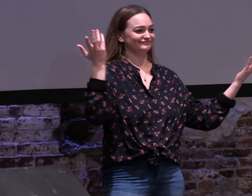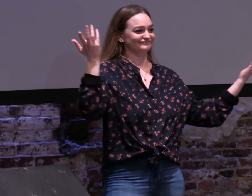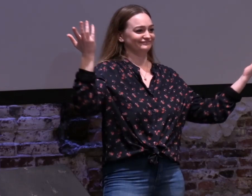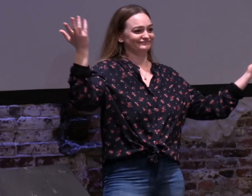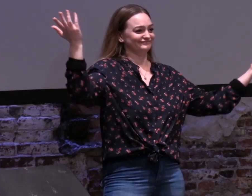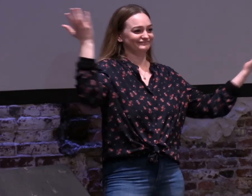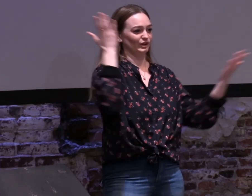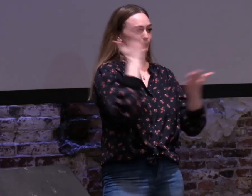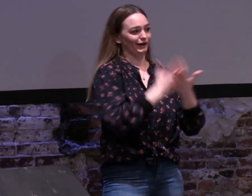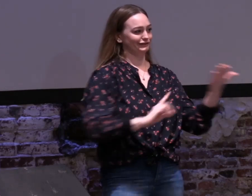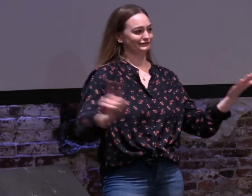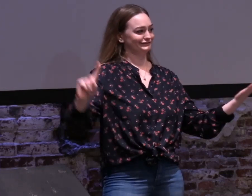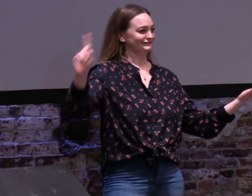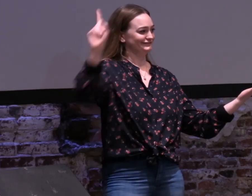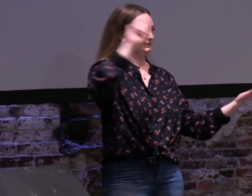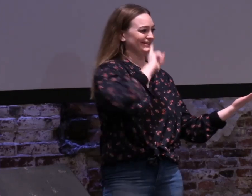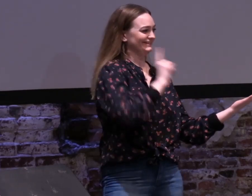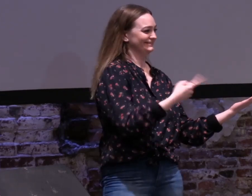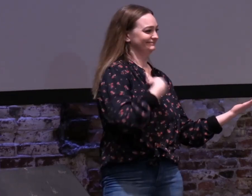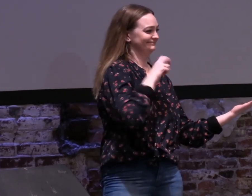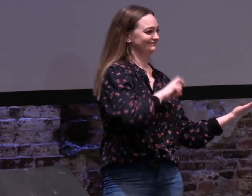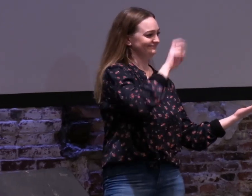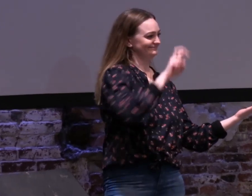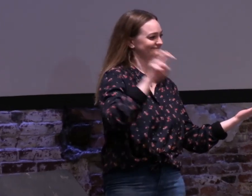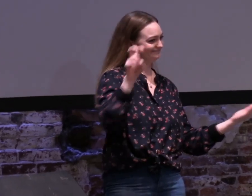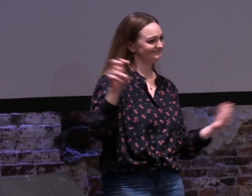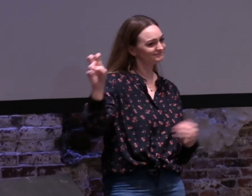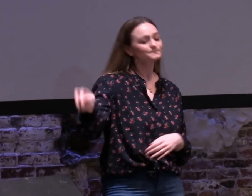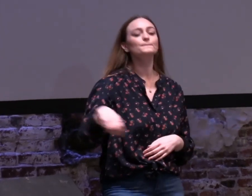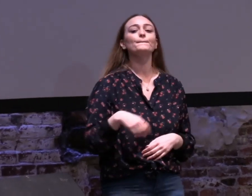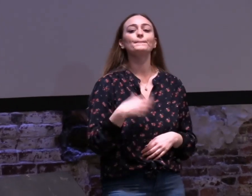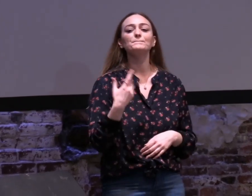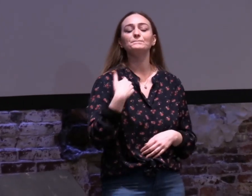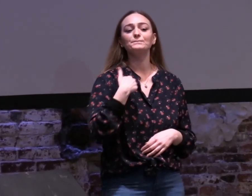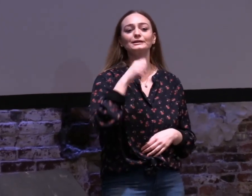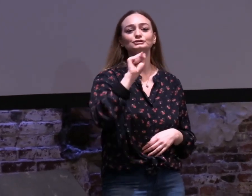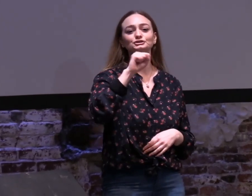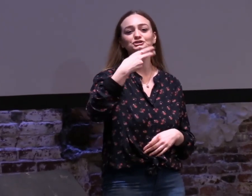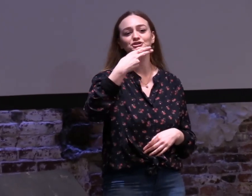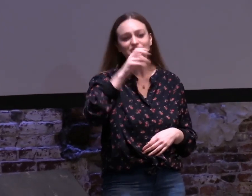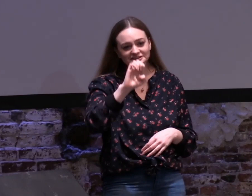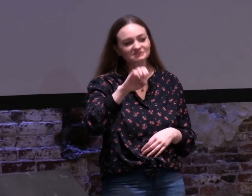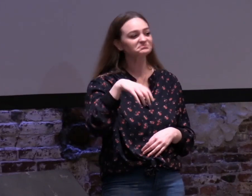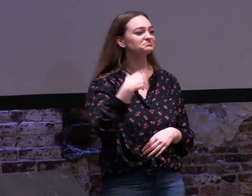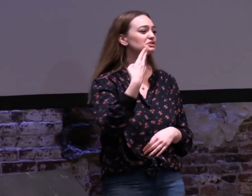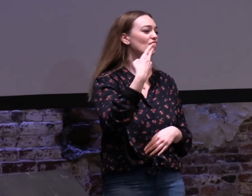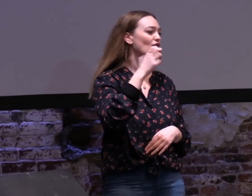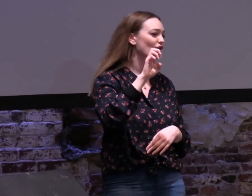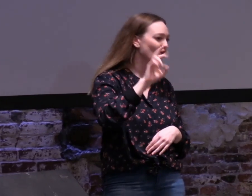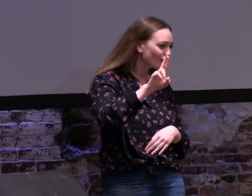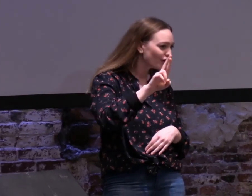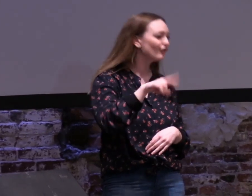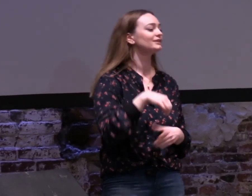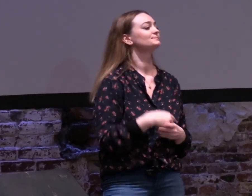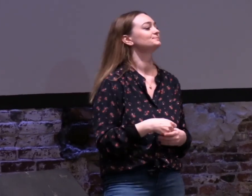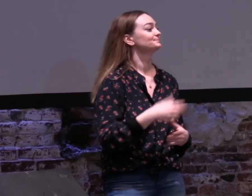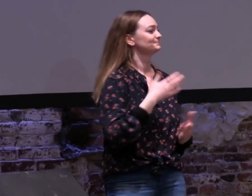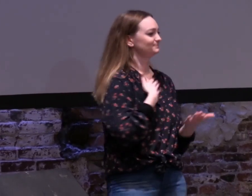And I'm from God knows where. I've been everywhere. I'm such a traveler and migrant. My pronouns are she,